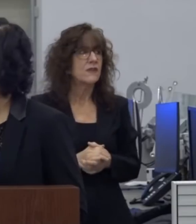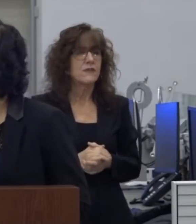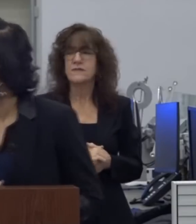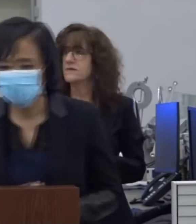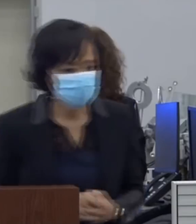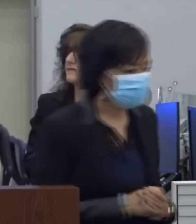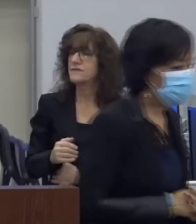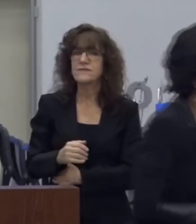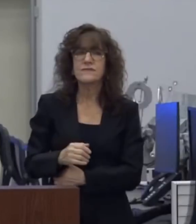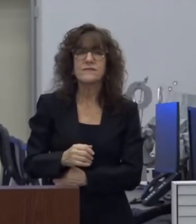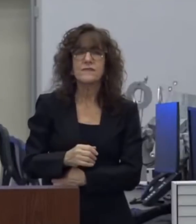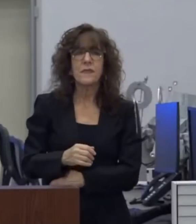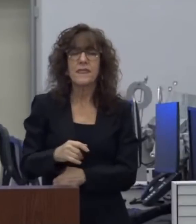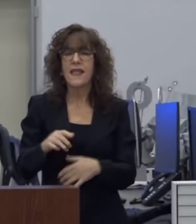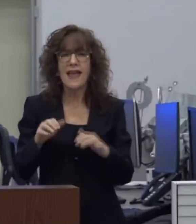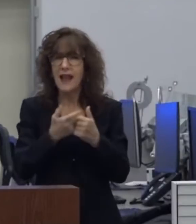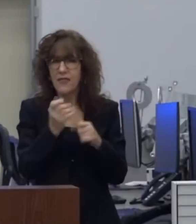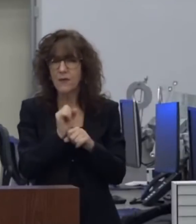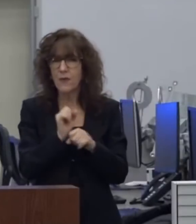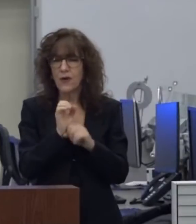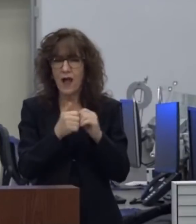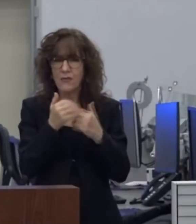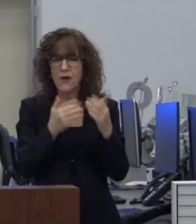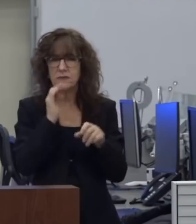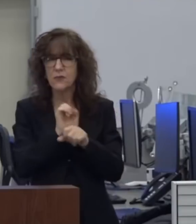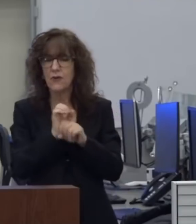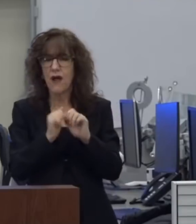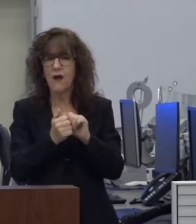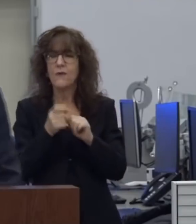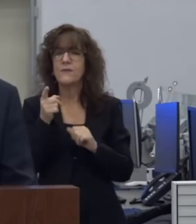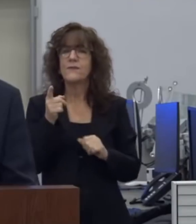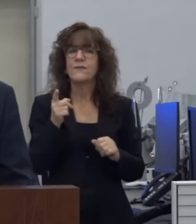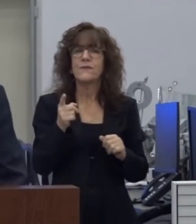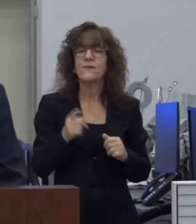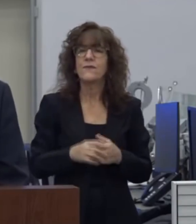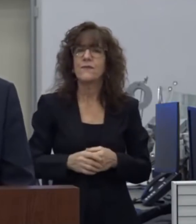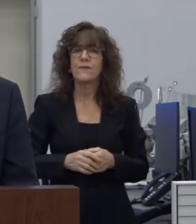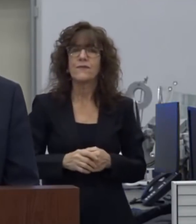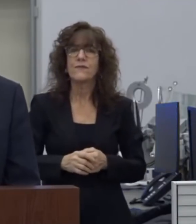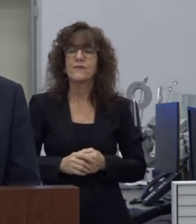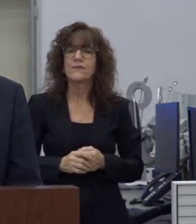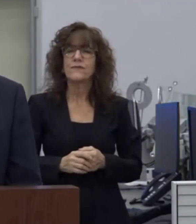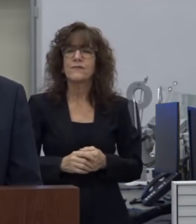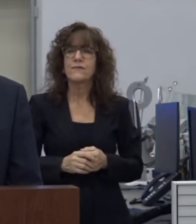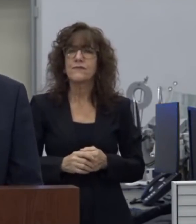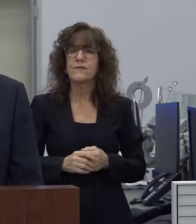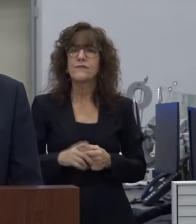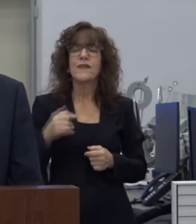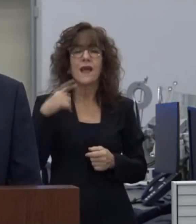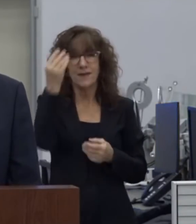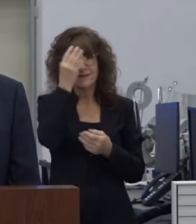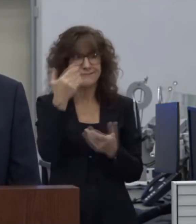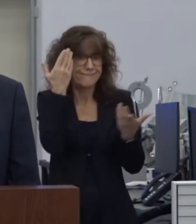Dr. Carter, can you answer that? And how that process will work with private doctors versus what you all have set up? I have to tell